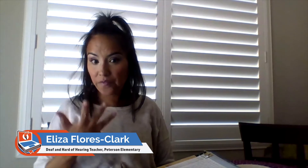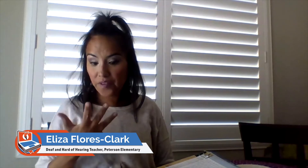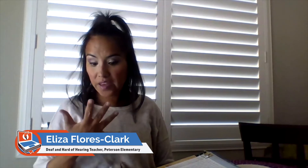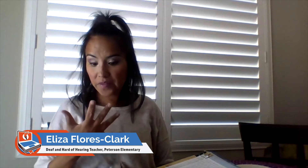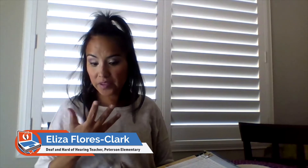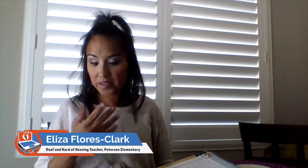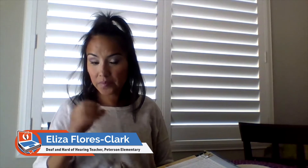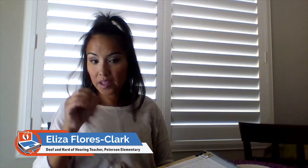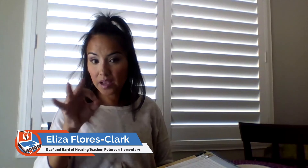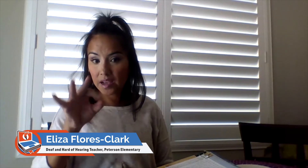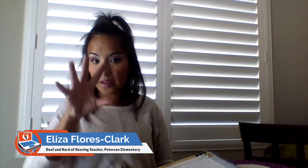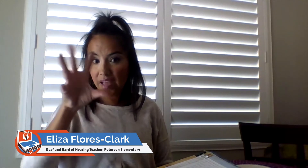2/5 of.